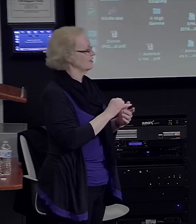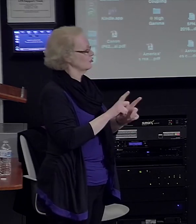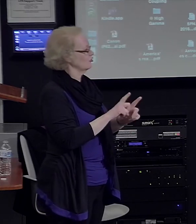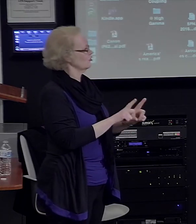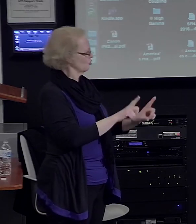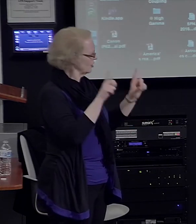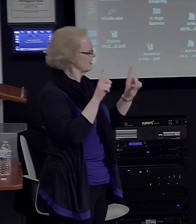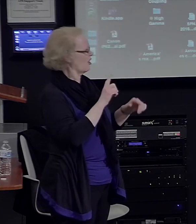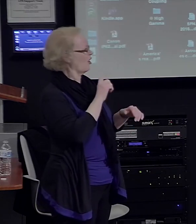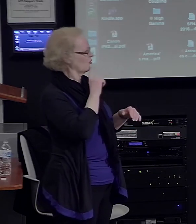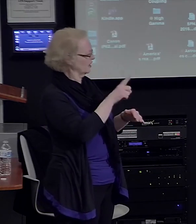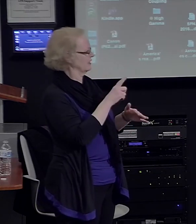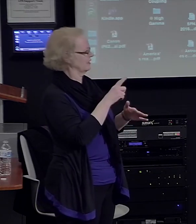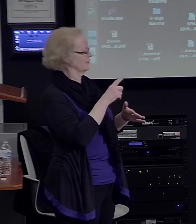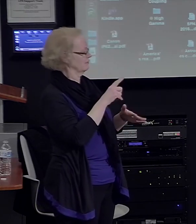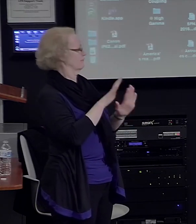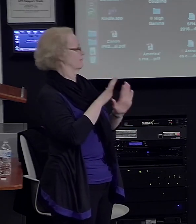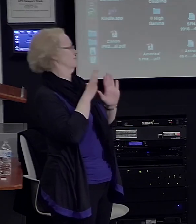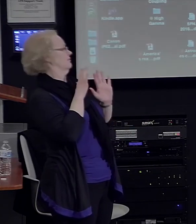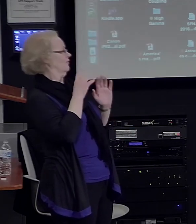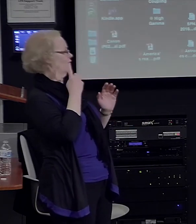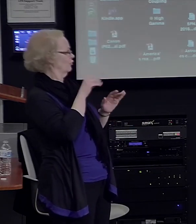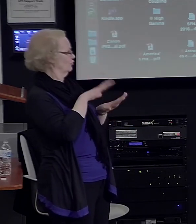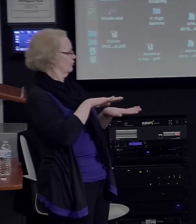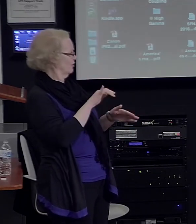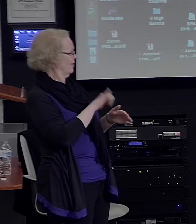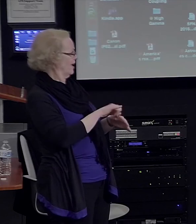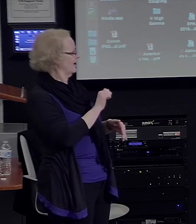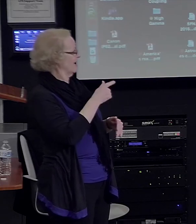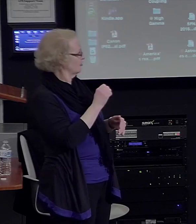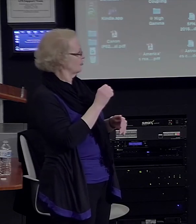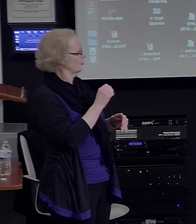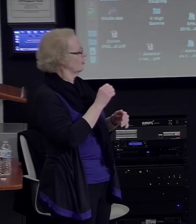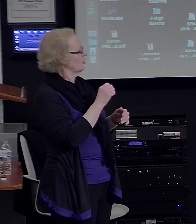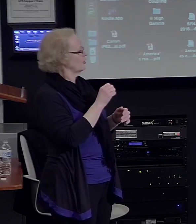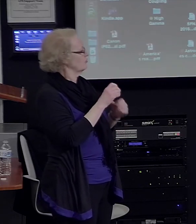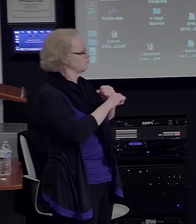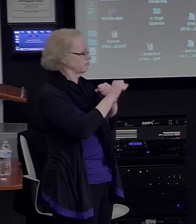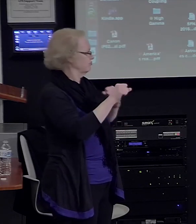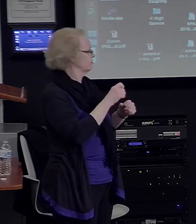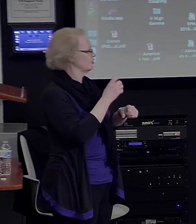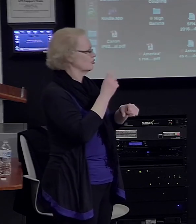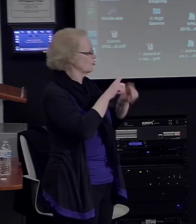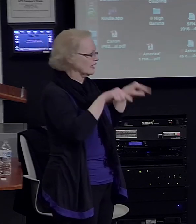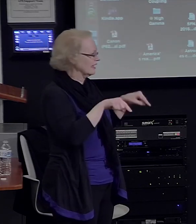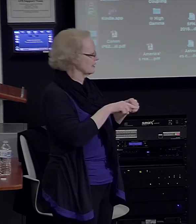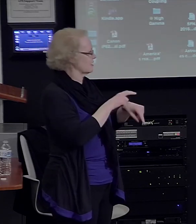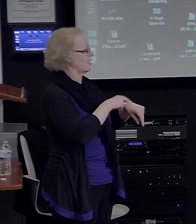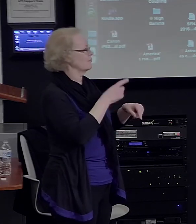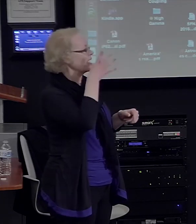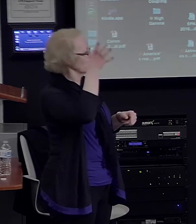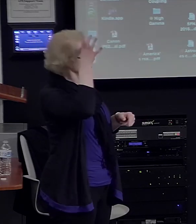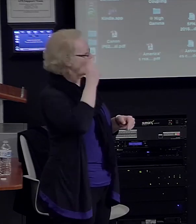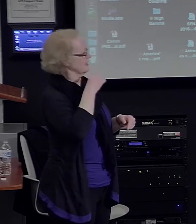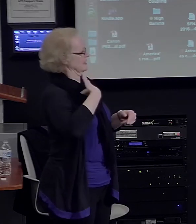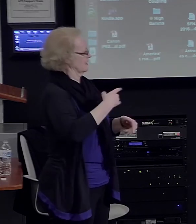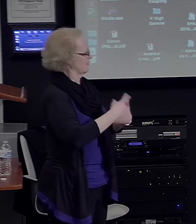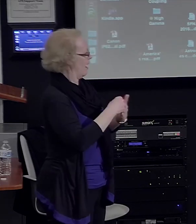for children of that age um and we wanted the shortest amount of screen time possible because parents were very sensitive to that